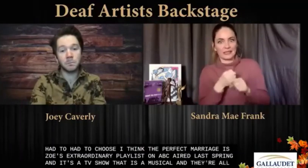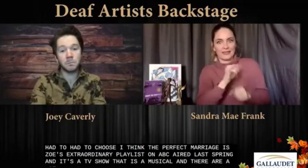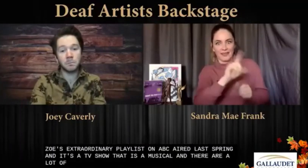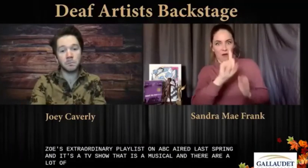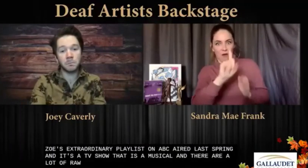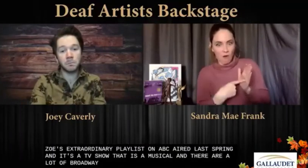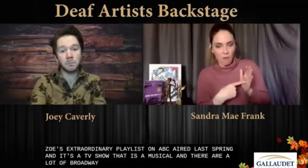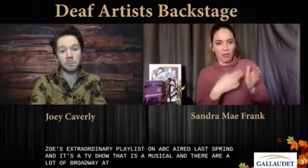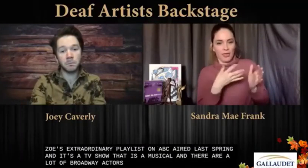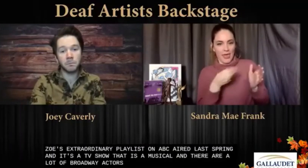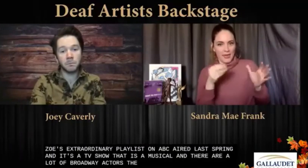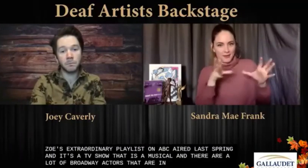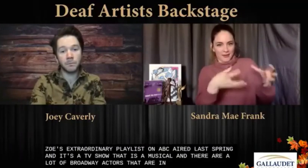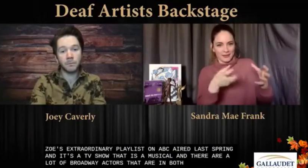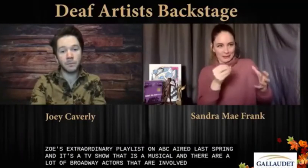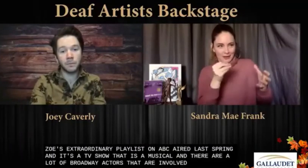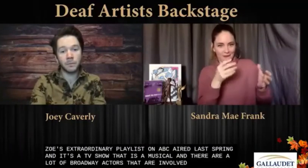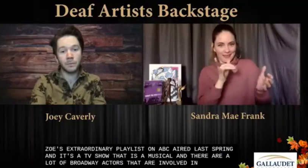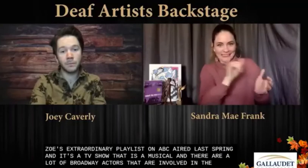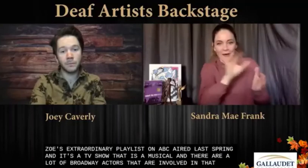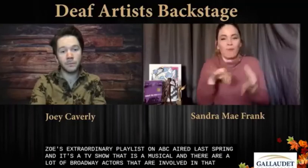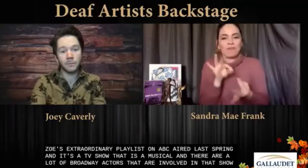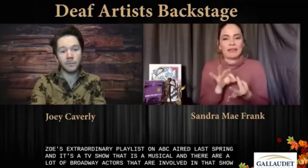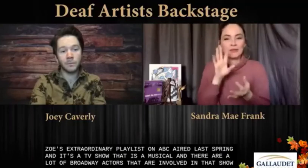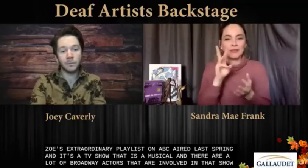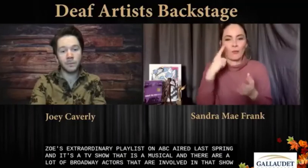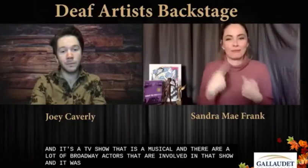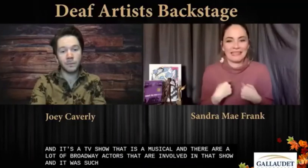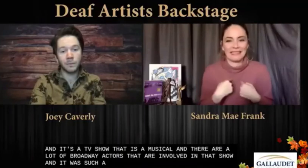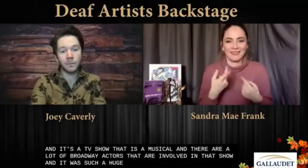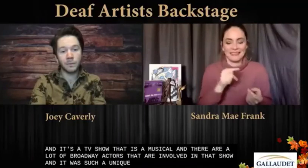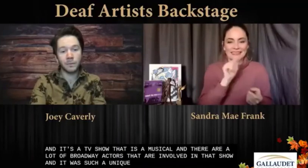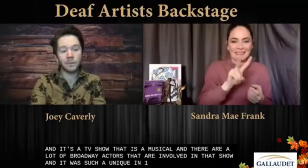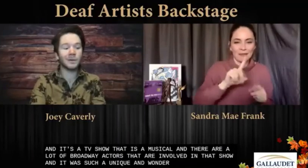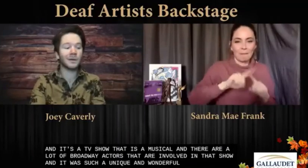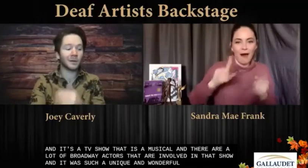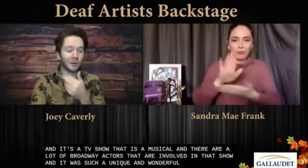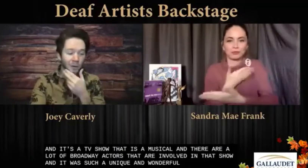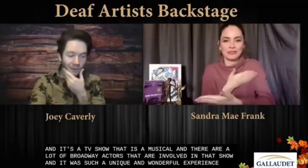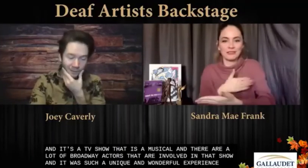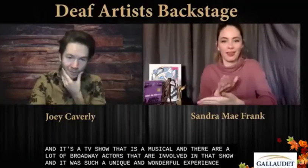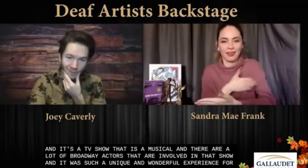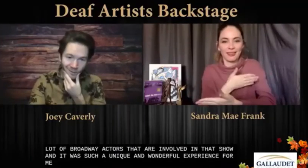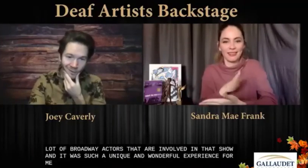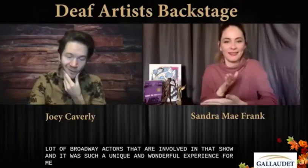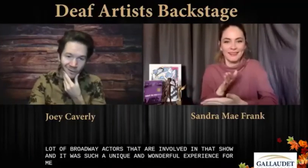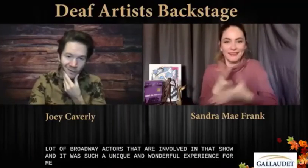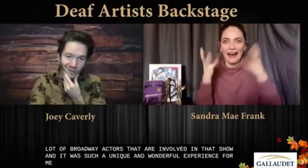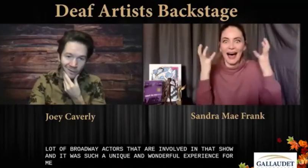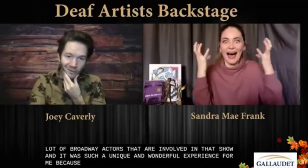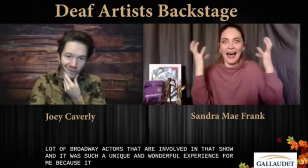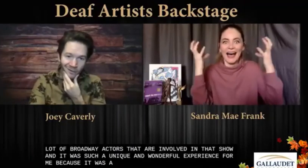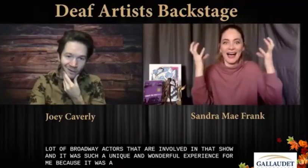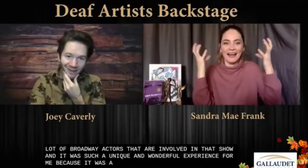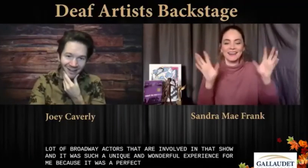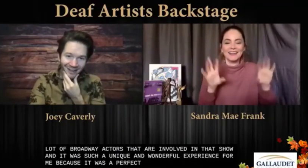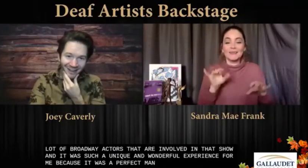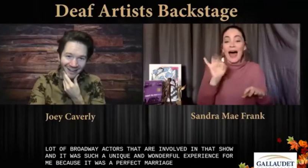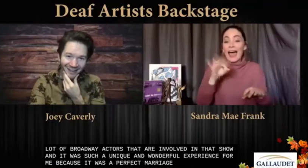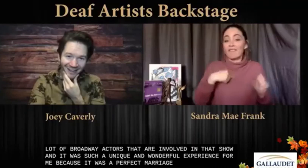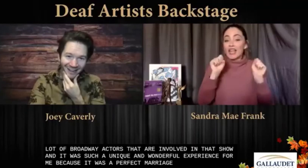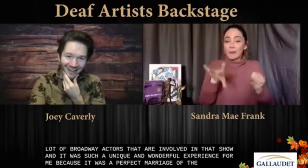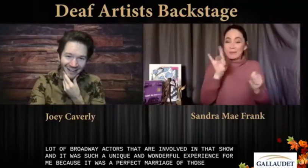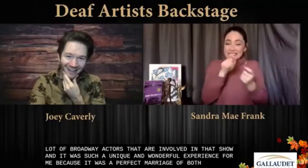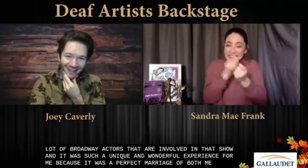a lot of broadway actors that are involved in that show and it was such a unique and wonderful experience for me because it was the perfect marriage